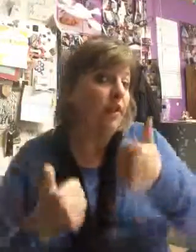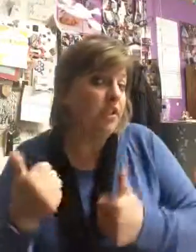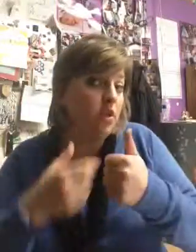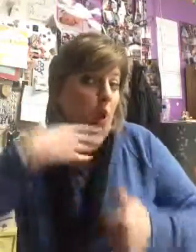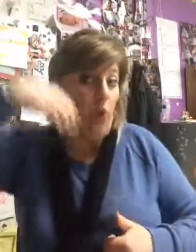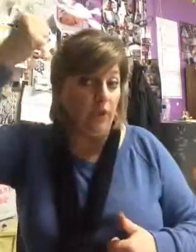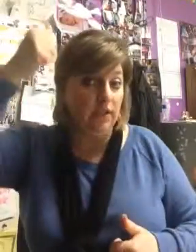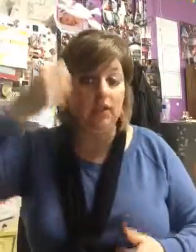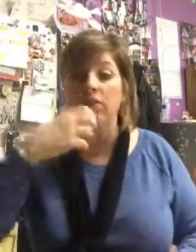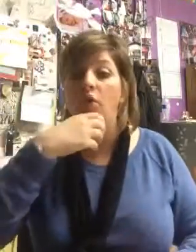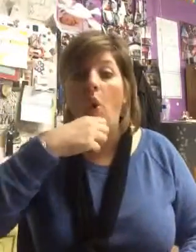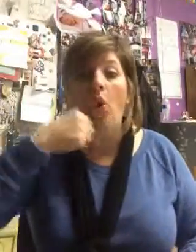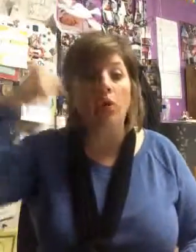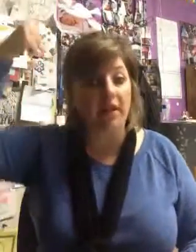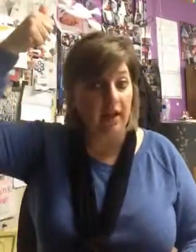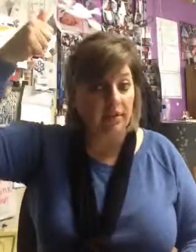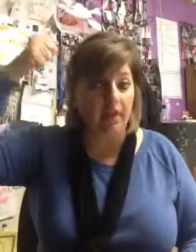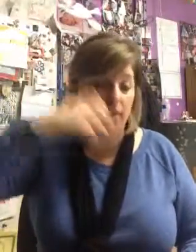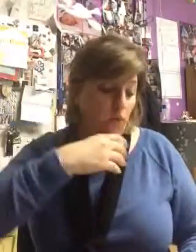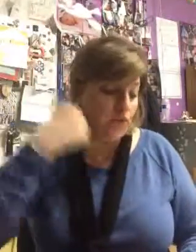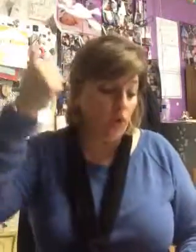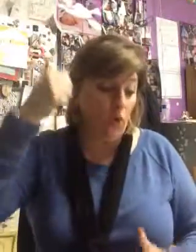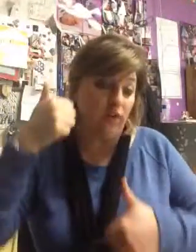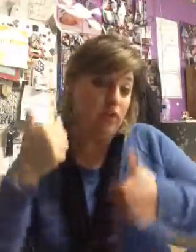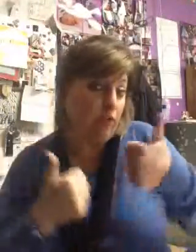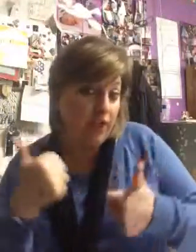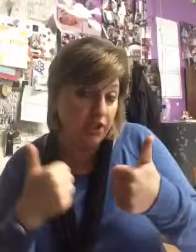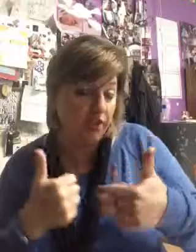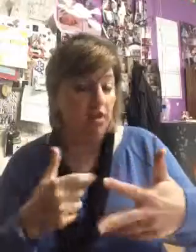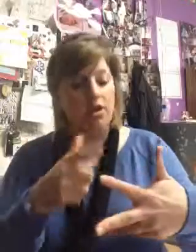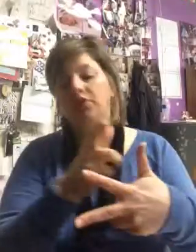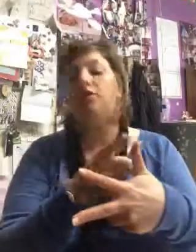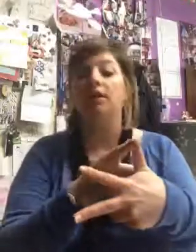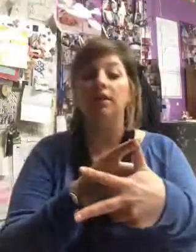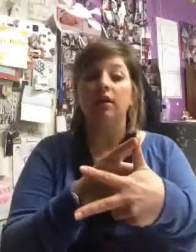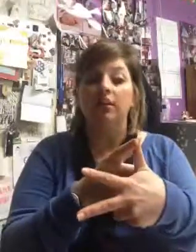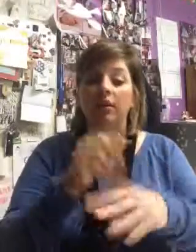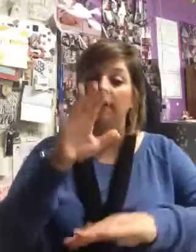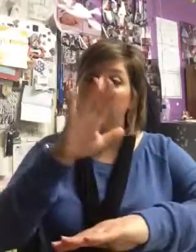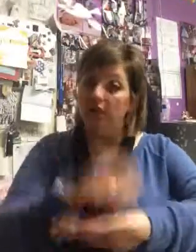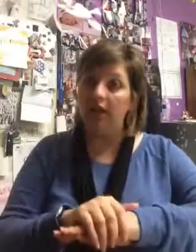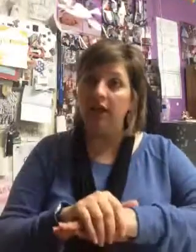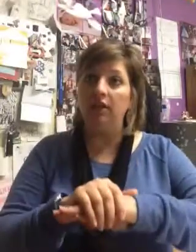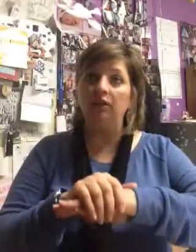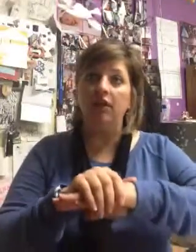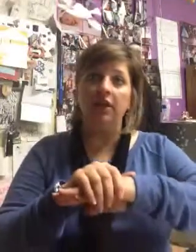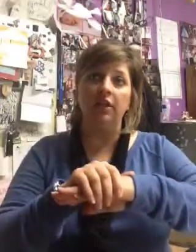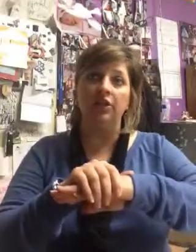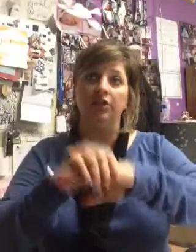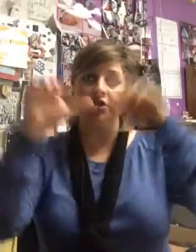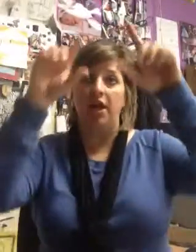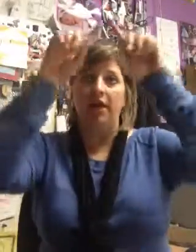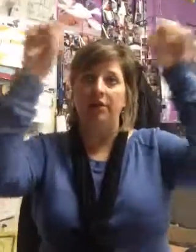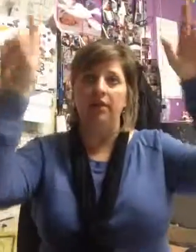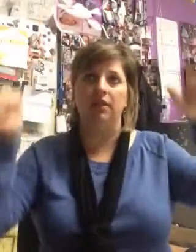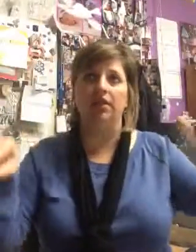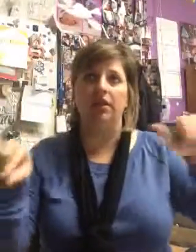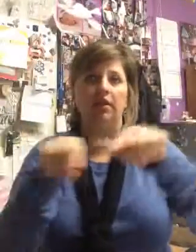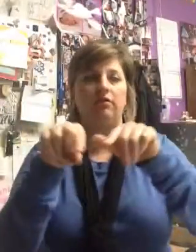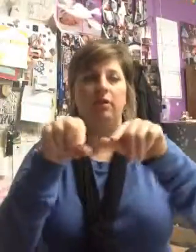is the oldest? This is old and then comes up. Which is the oldest? Which? So you start listing them. You have England Union Jack, and basically you're going to